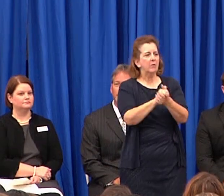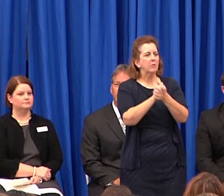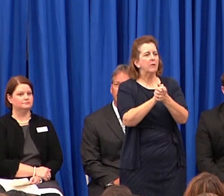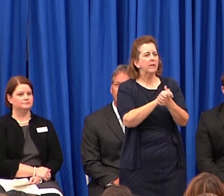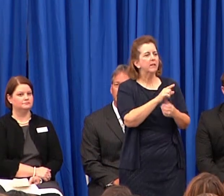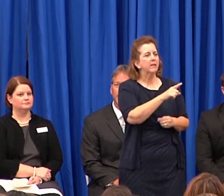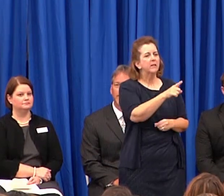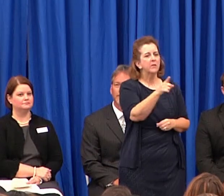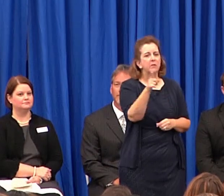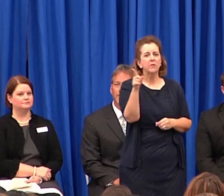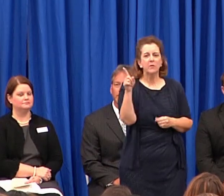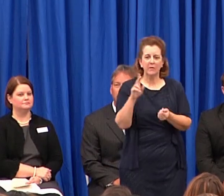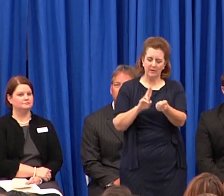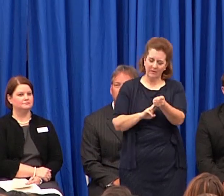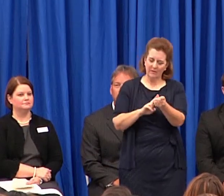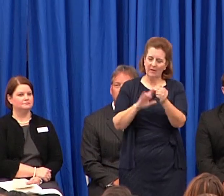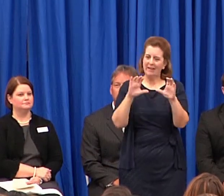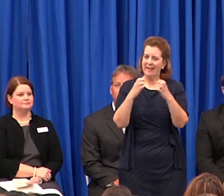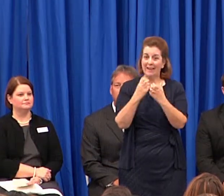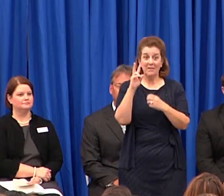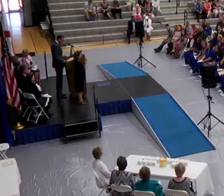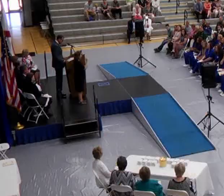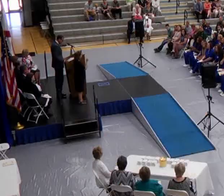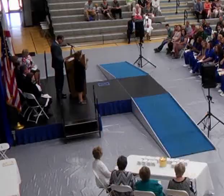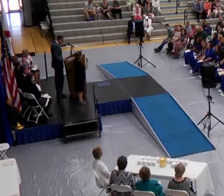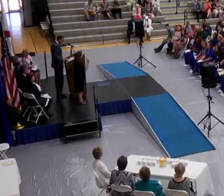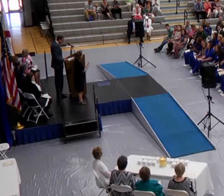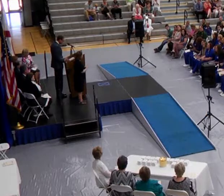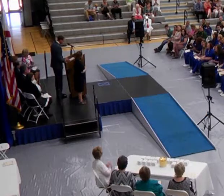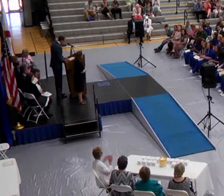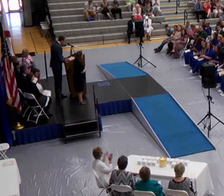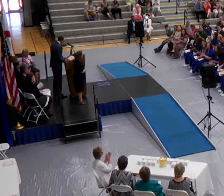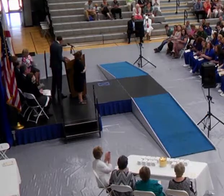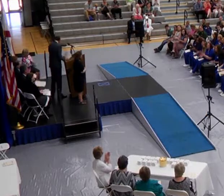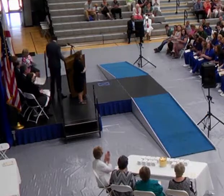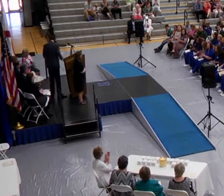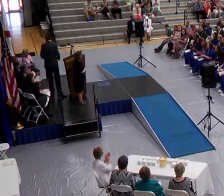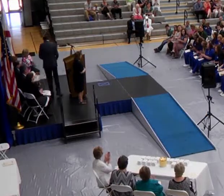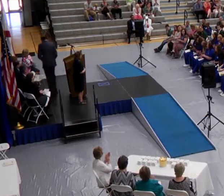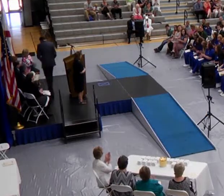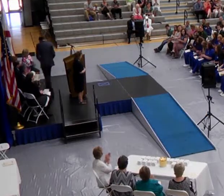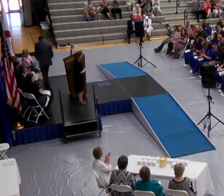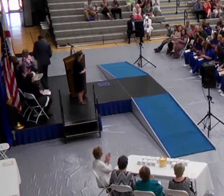you, the nursing class of 2016.